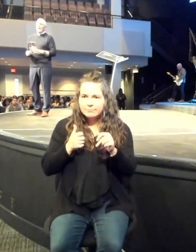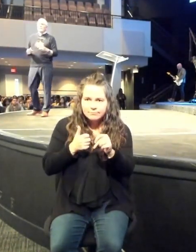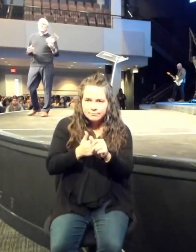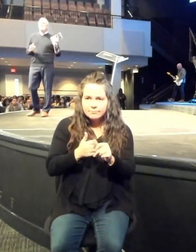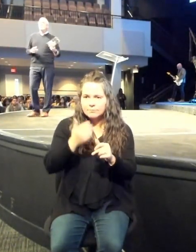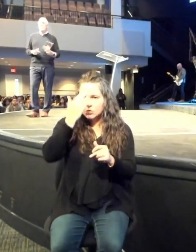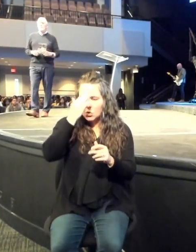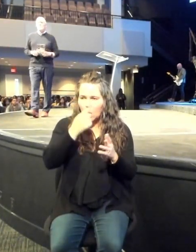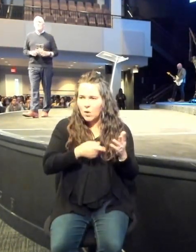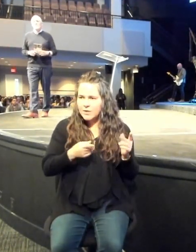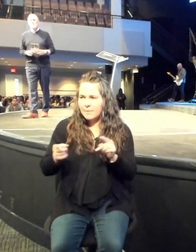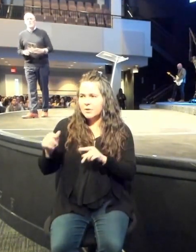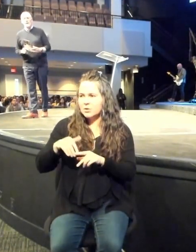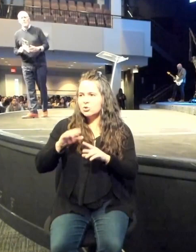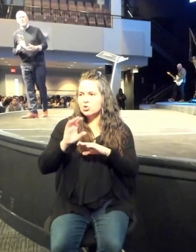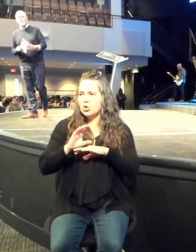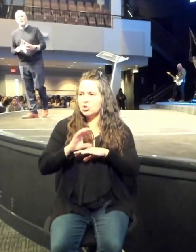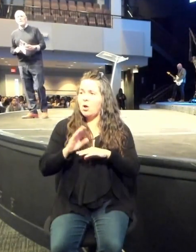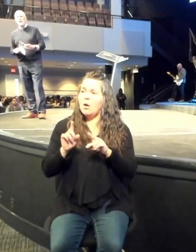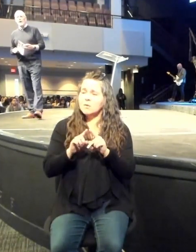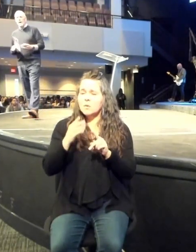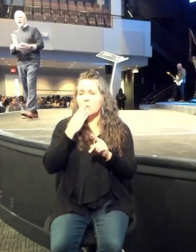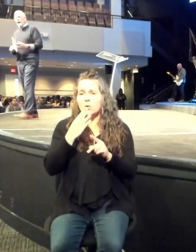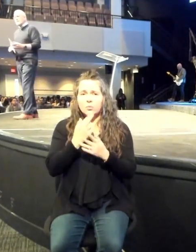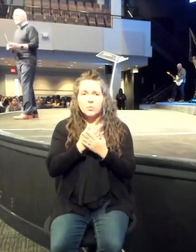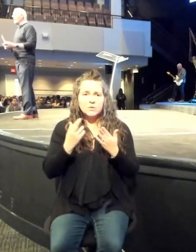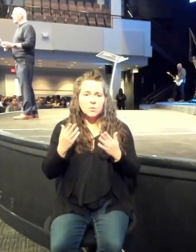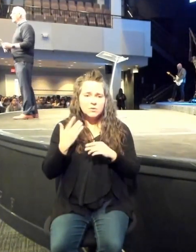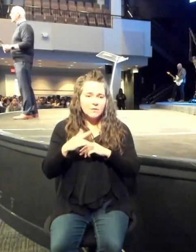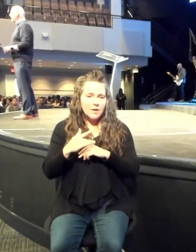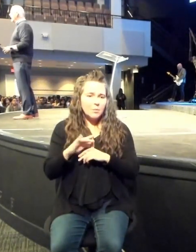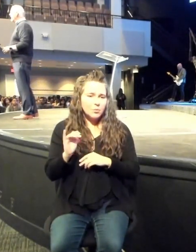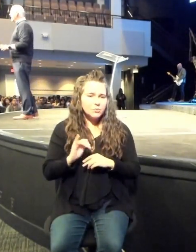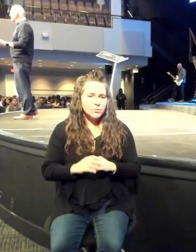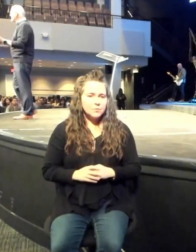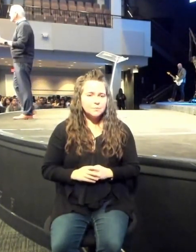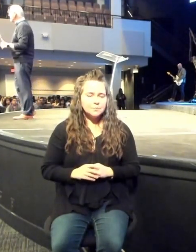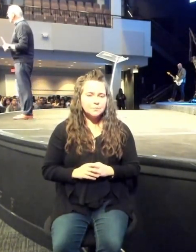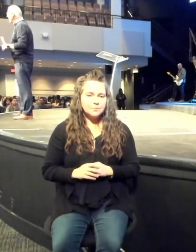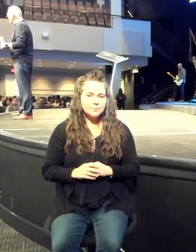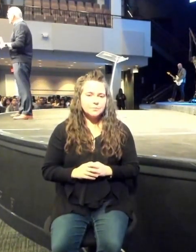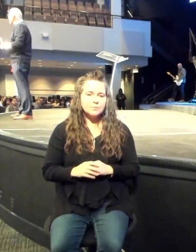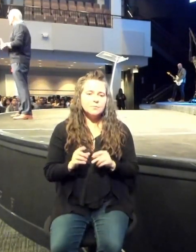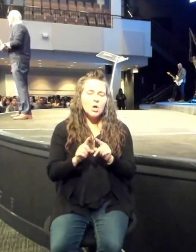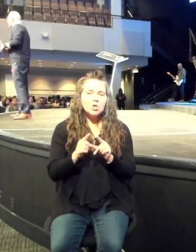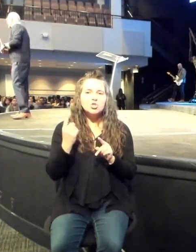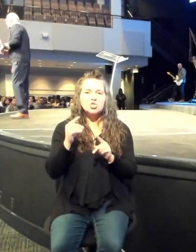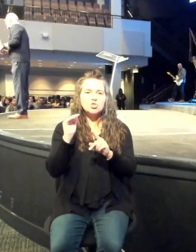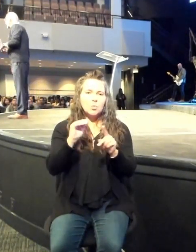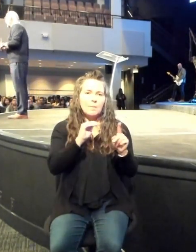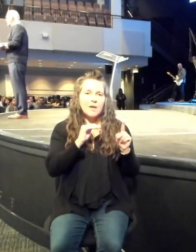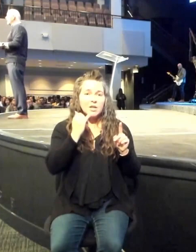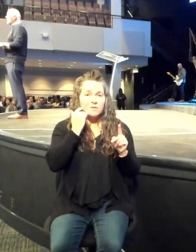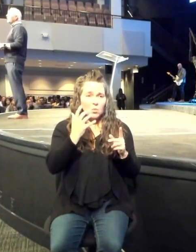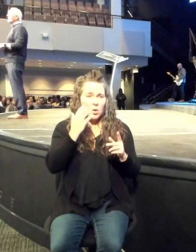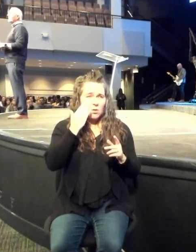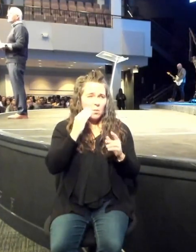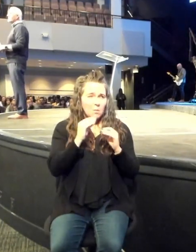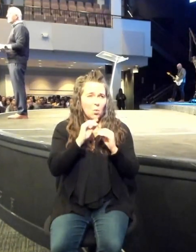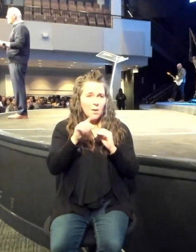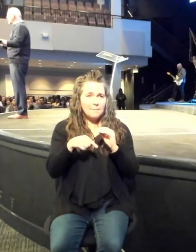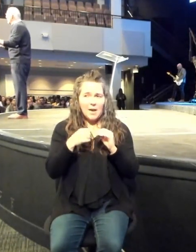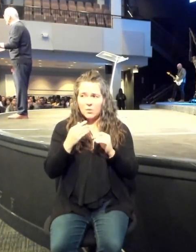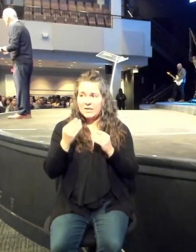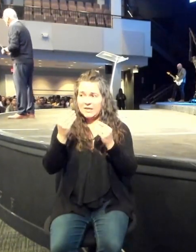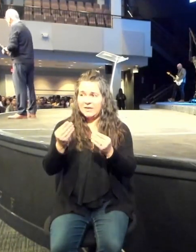but also some good resources that are available for you there as well. And then also just a reminder that if you want to know more about giving here at the